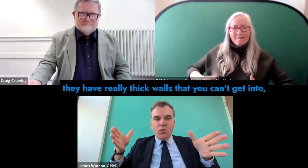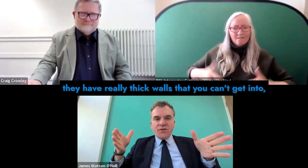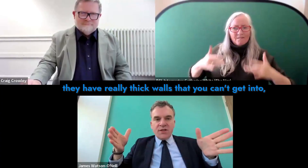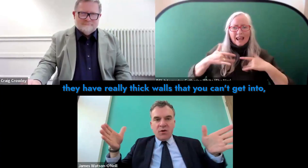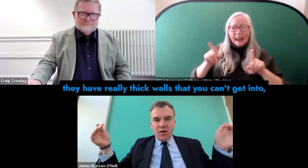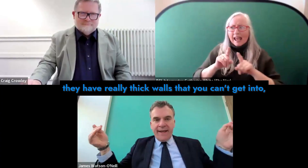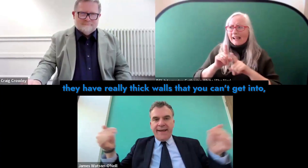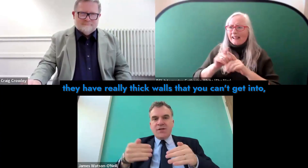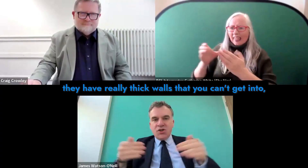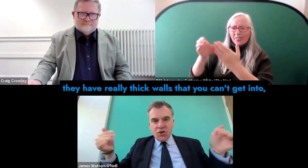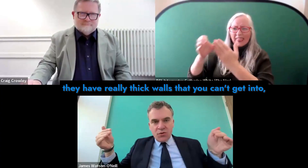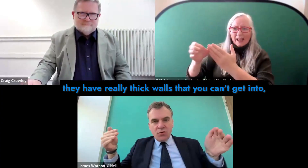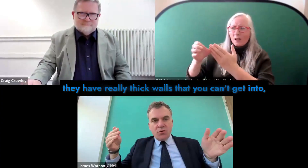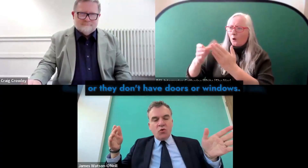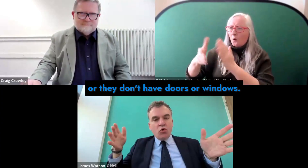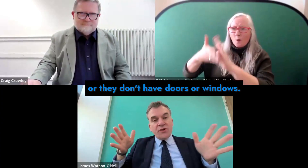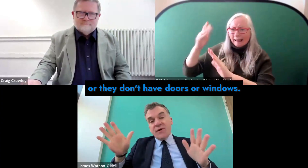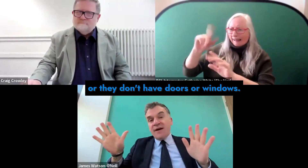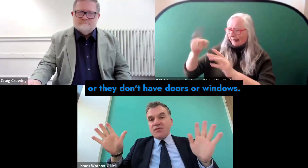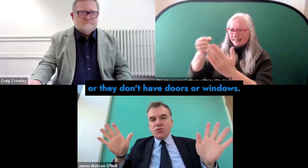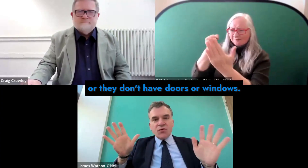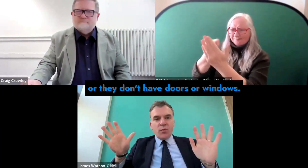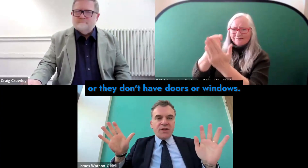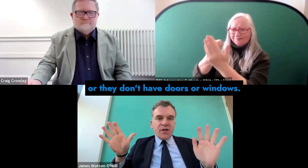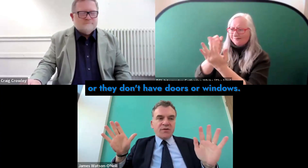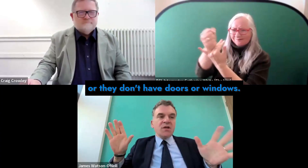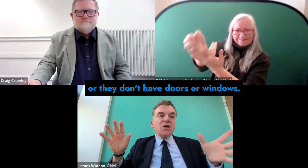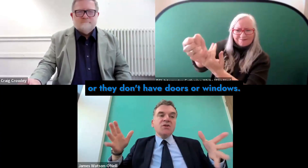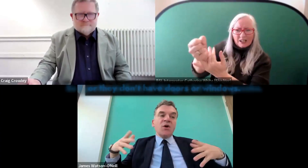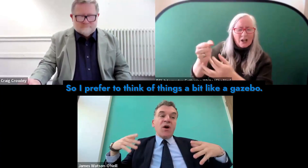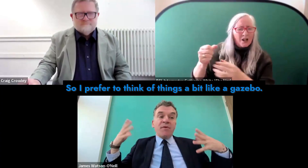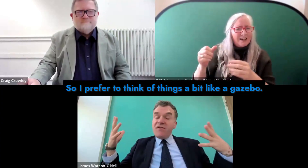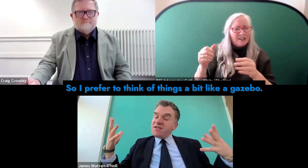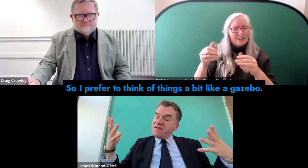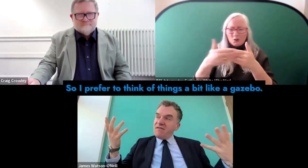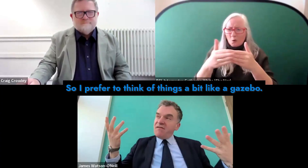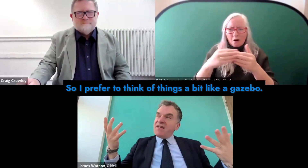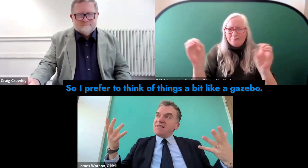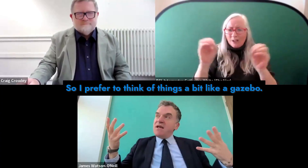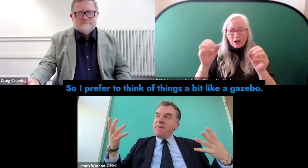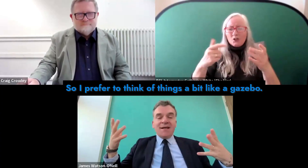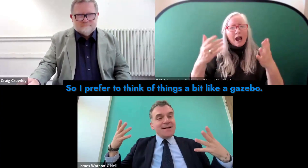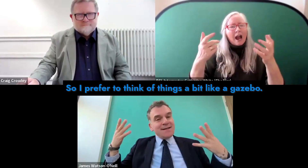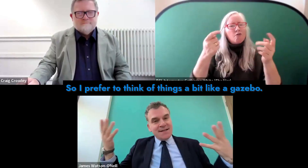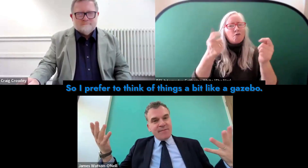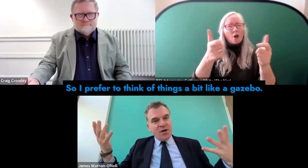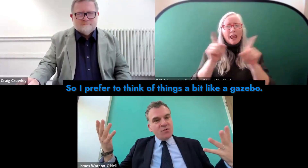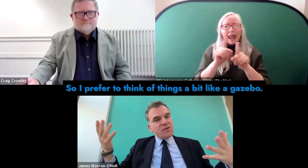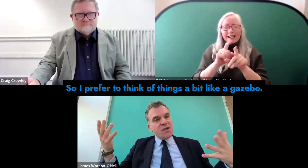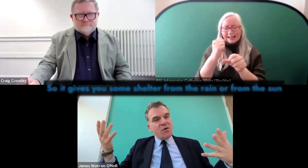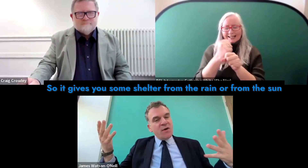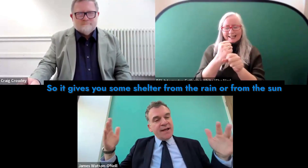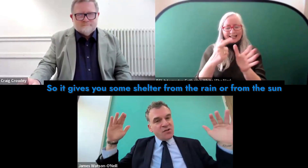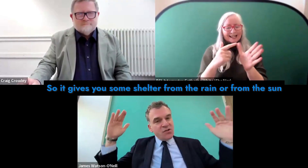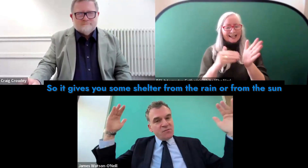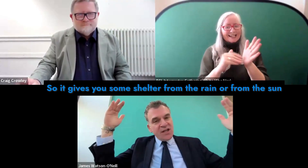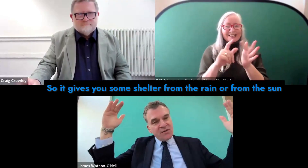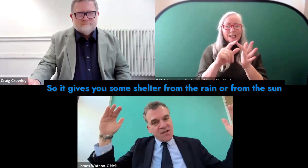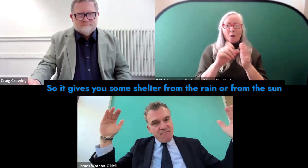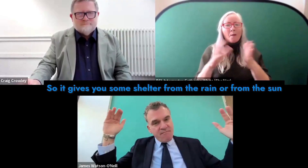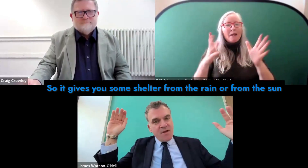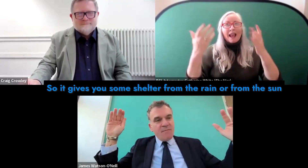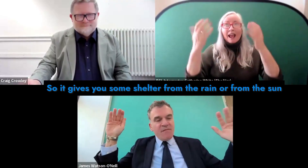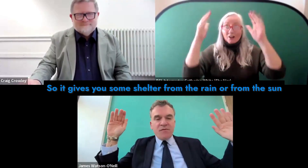really thick walls that you can't get into, or they don't have doors or windows. So I prefer to think of things a bit like a gazebo. So it gives you